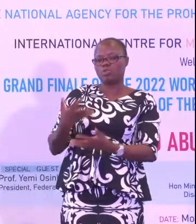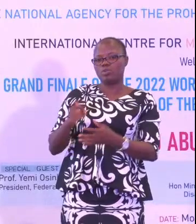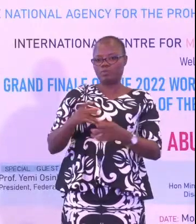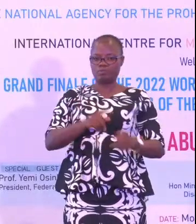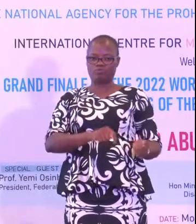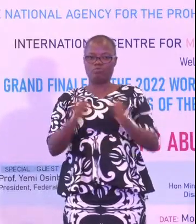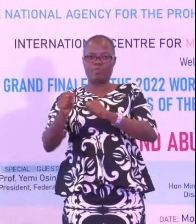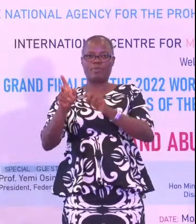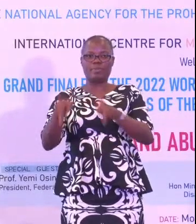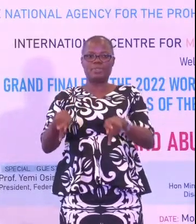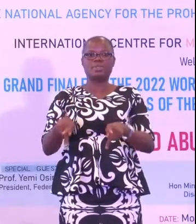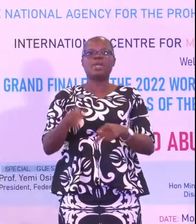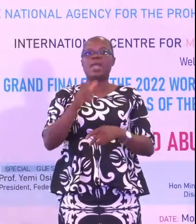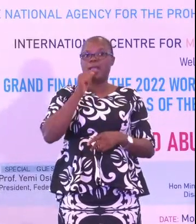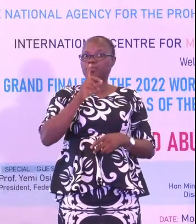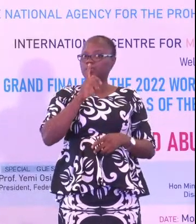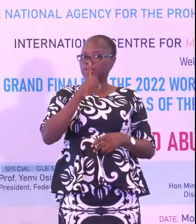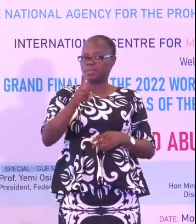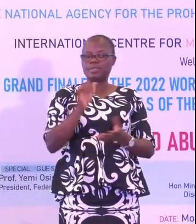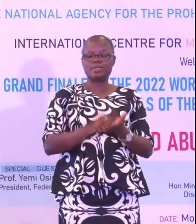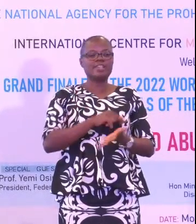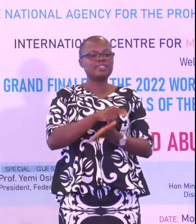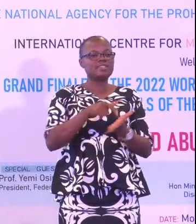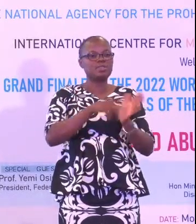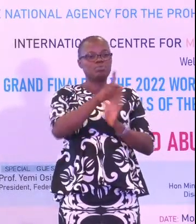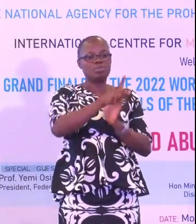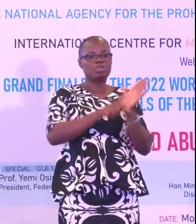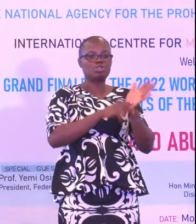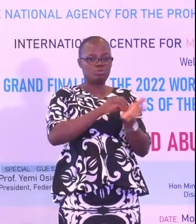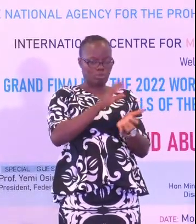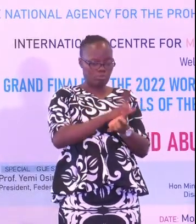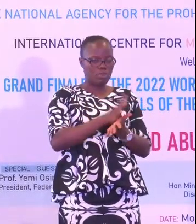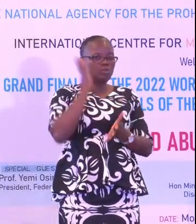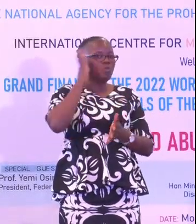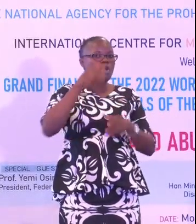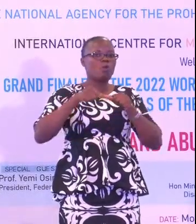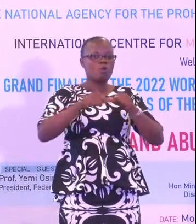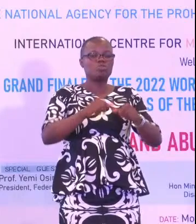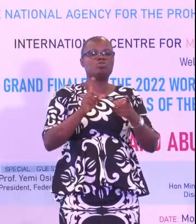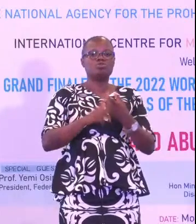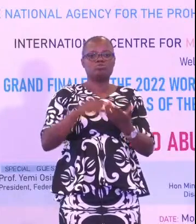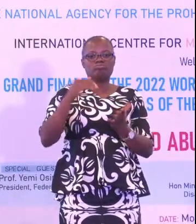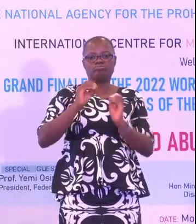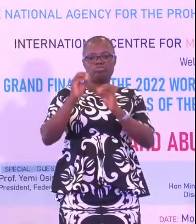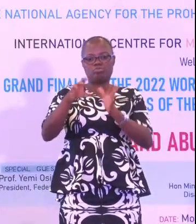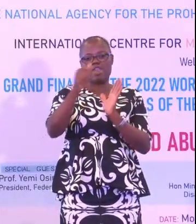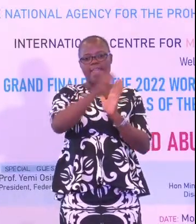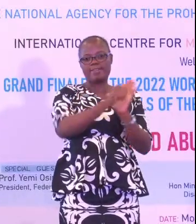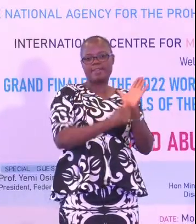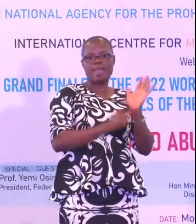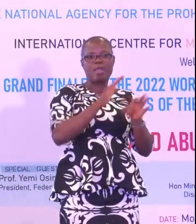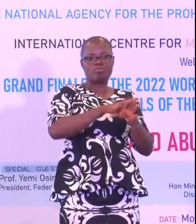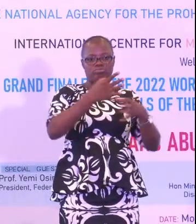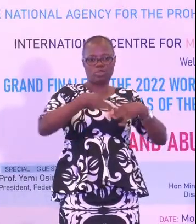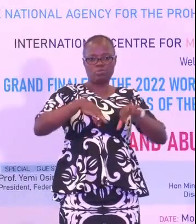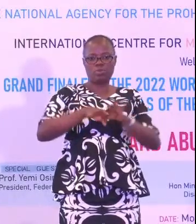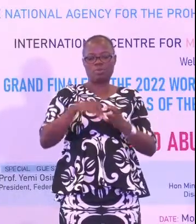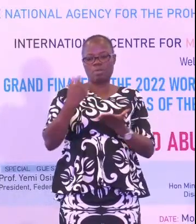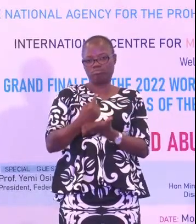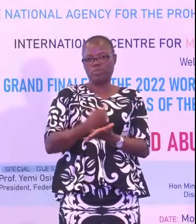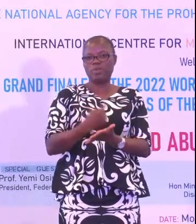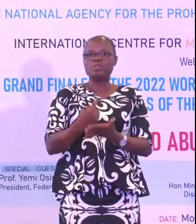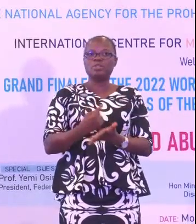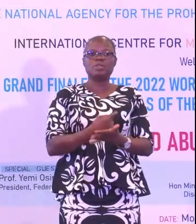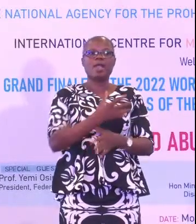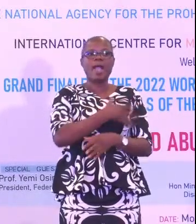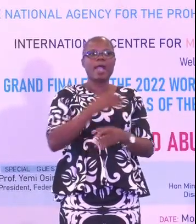Persons. I'm certain that these policy documents will continue to set the agenda on important conversations